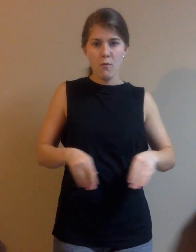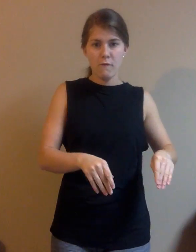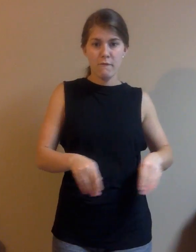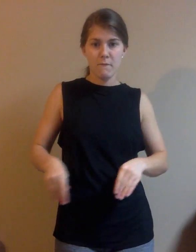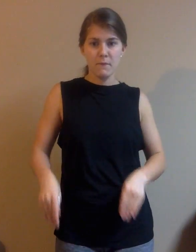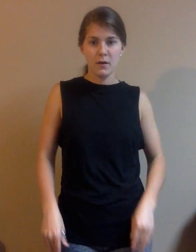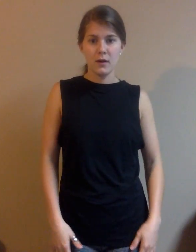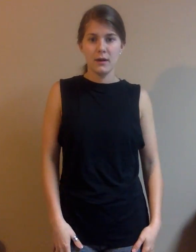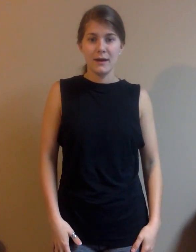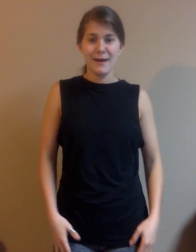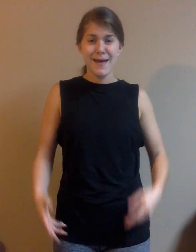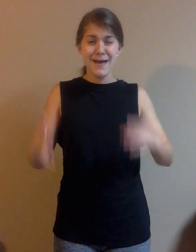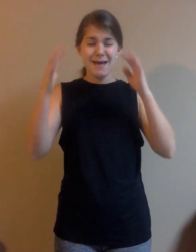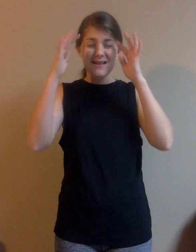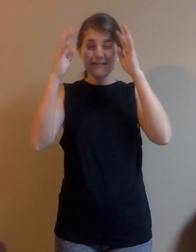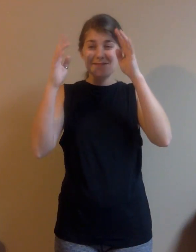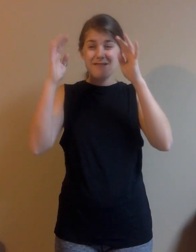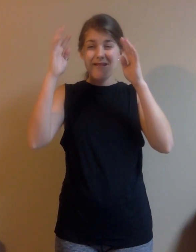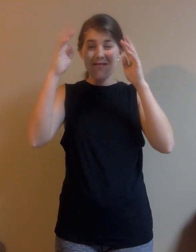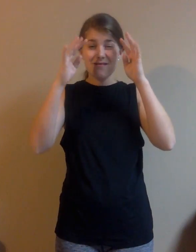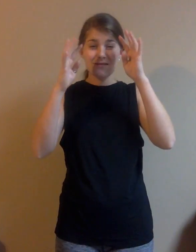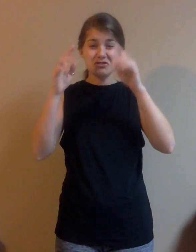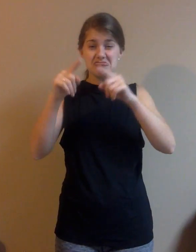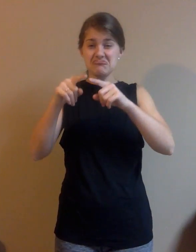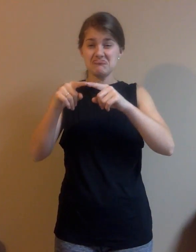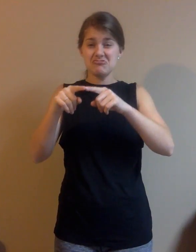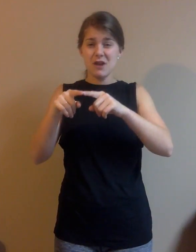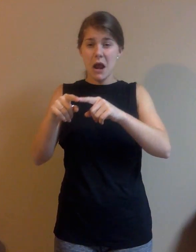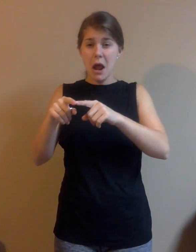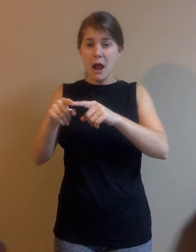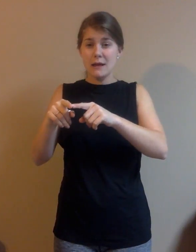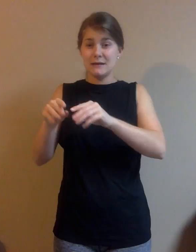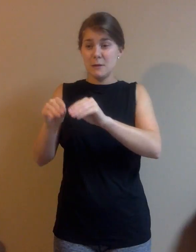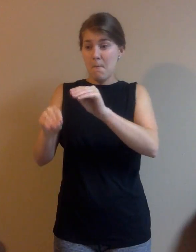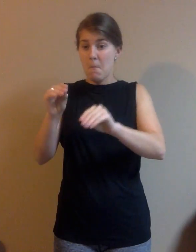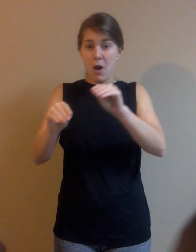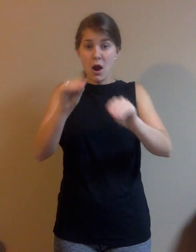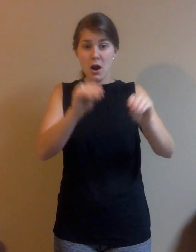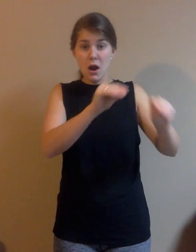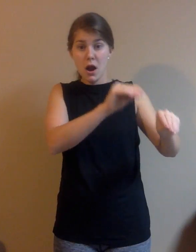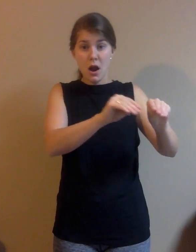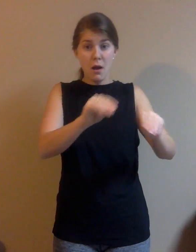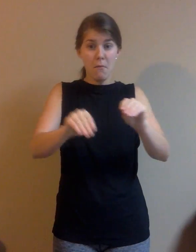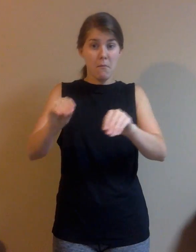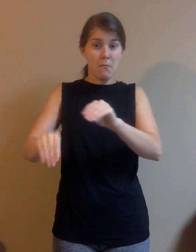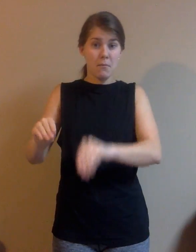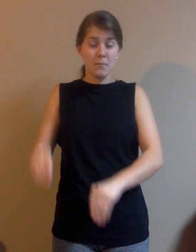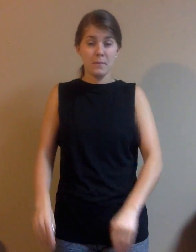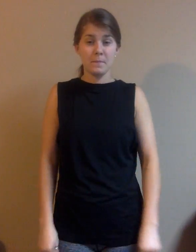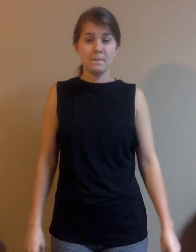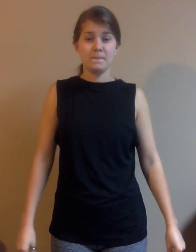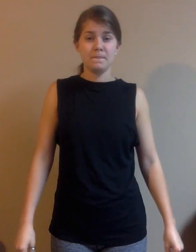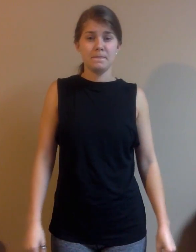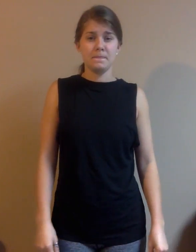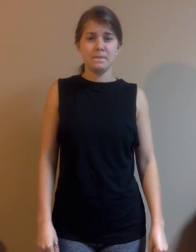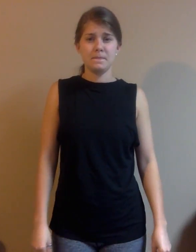is dynamic. If you look at the interactions of a human brain, as we heard yesterday from a number of presentations, intelligence